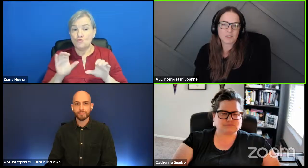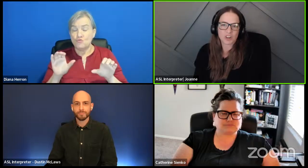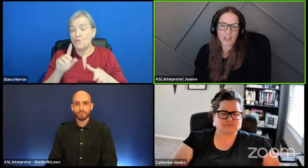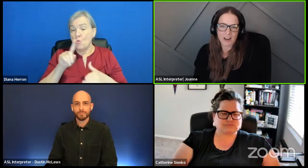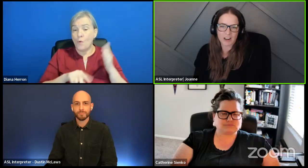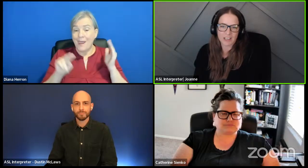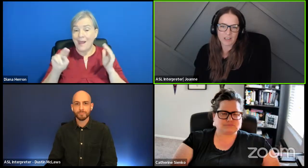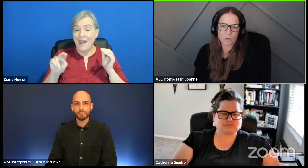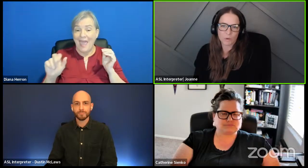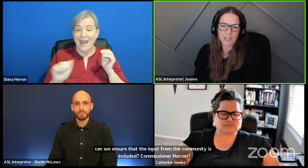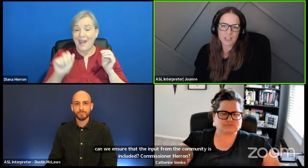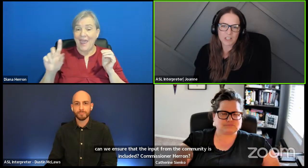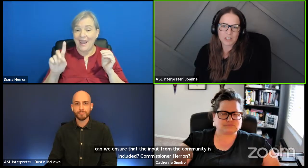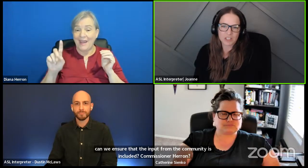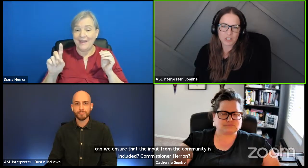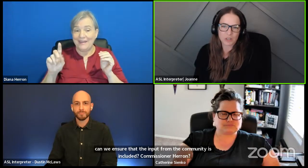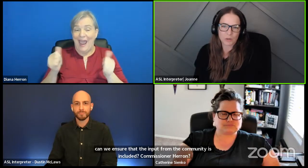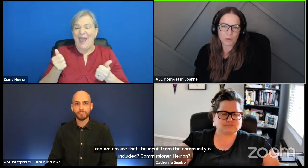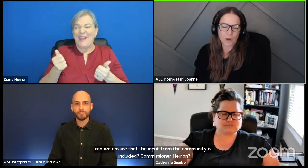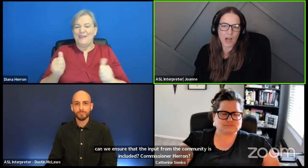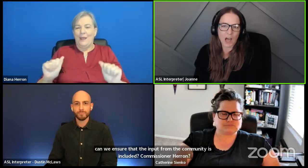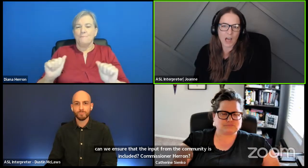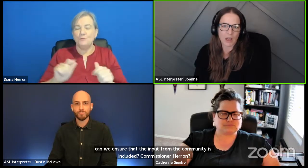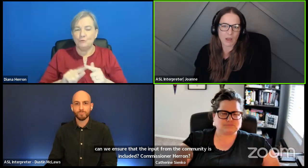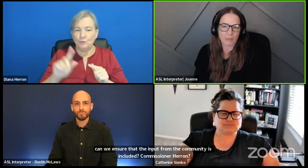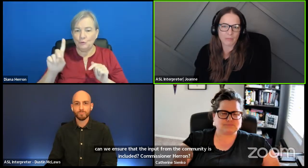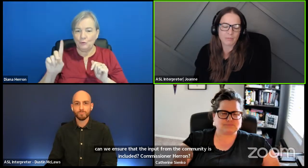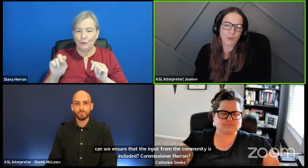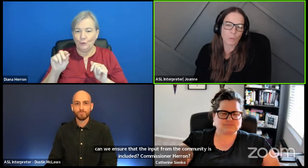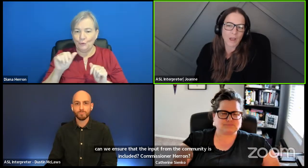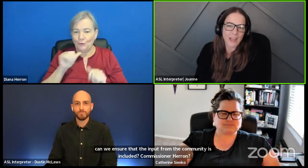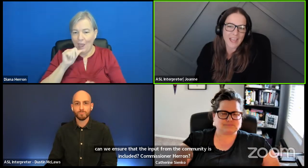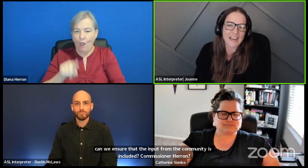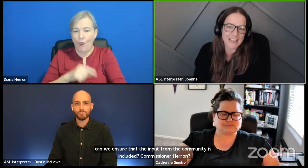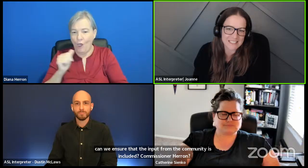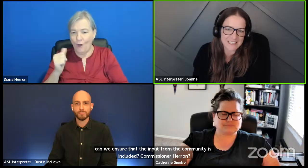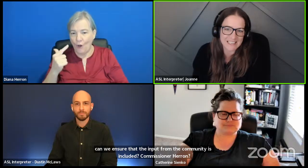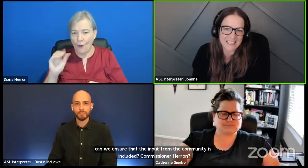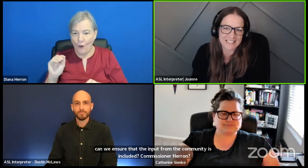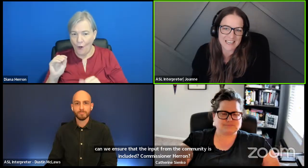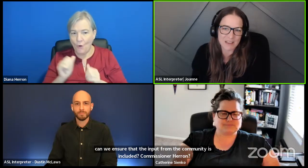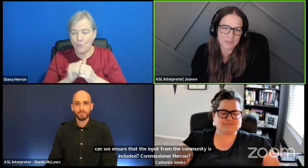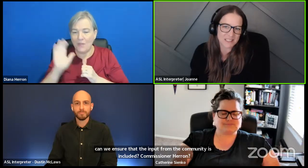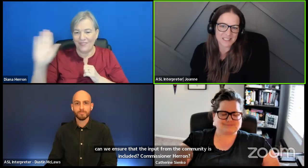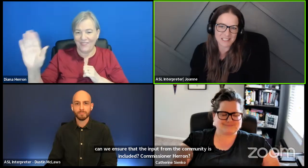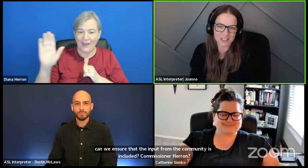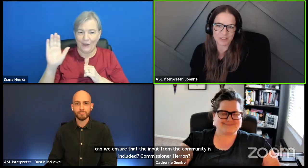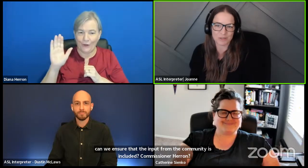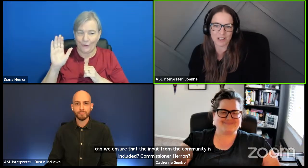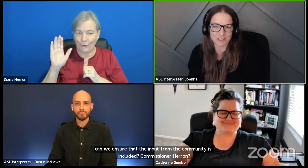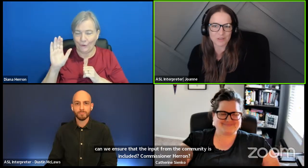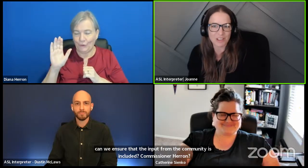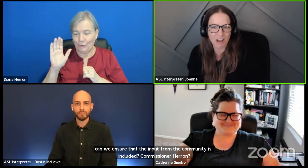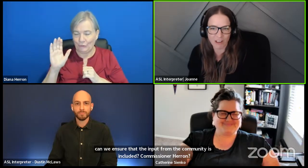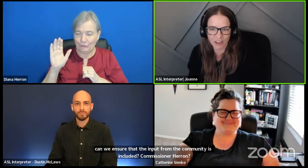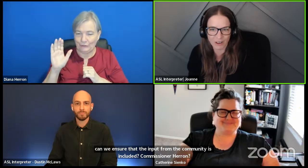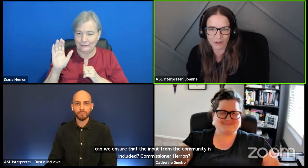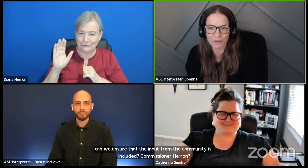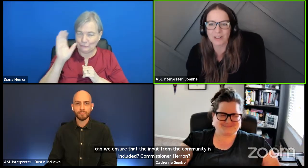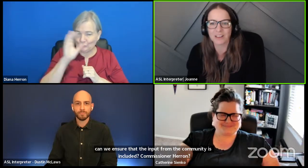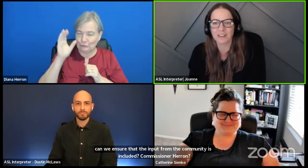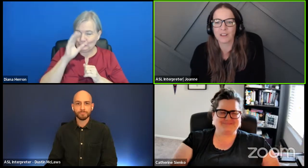This is Commissioner Herron. We could do what NAD attempted to do not too